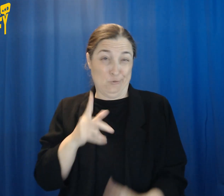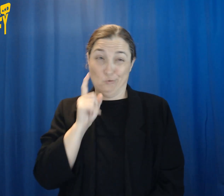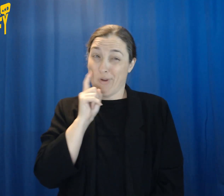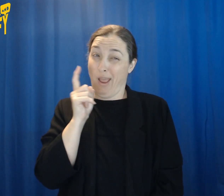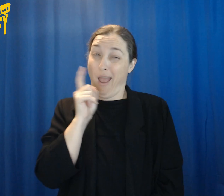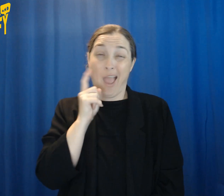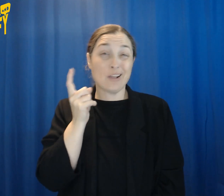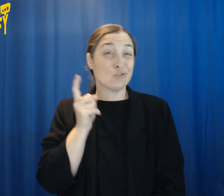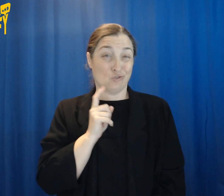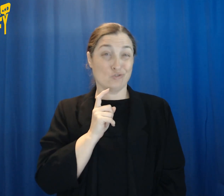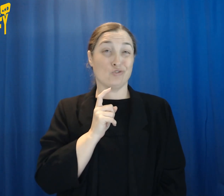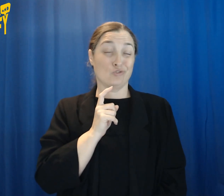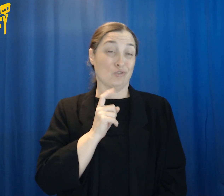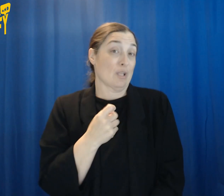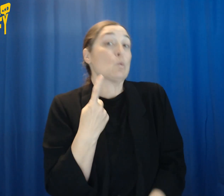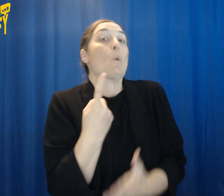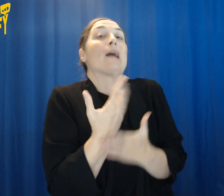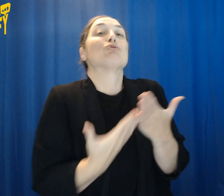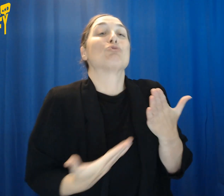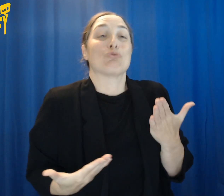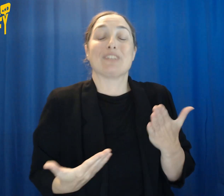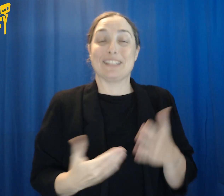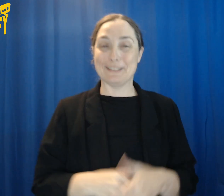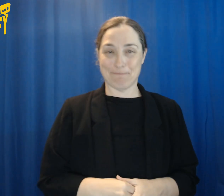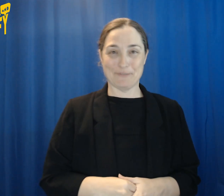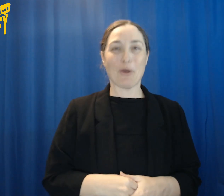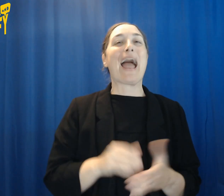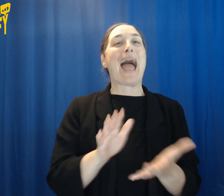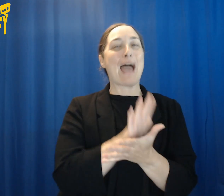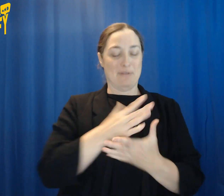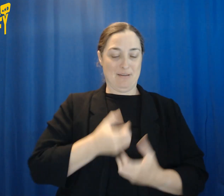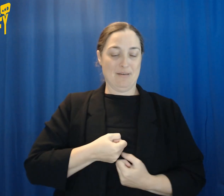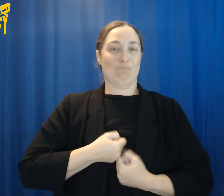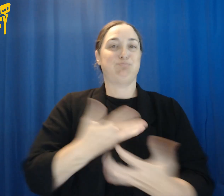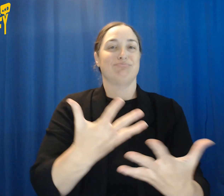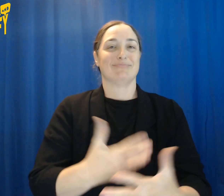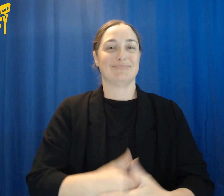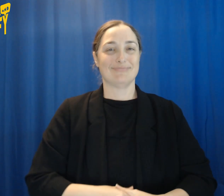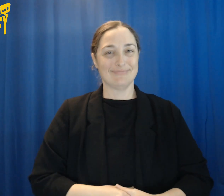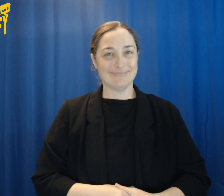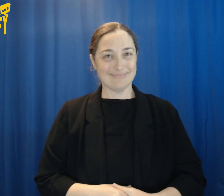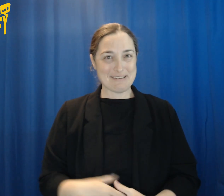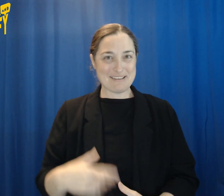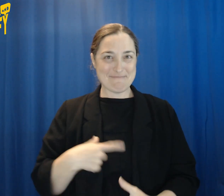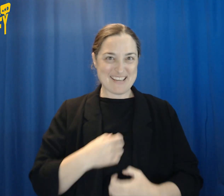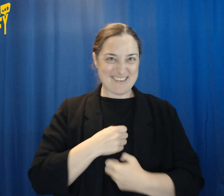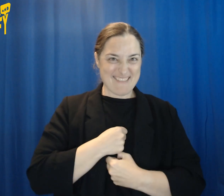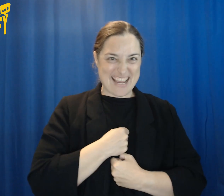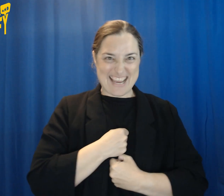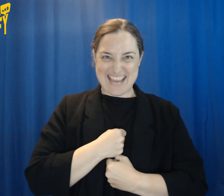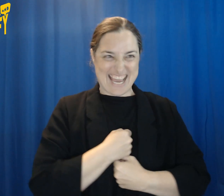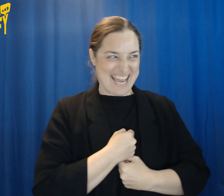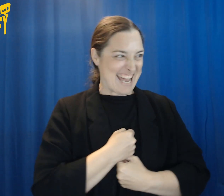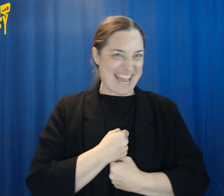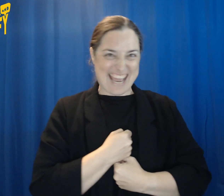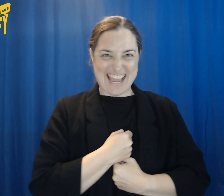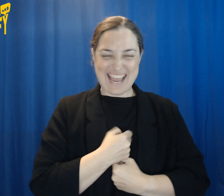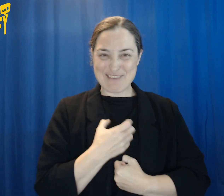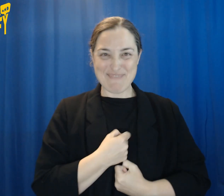That is one of the stories. And I'm glad to get it off my chest because I've been dying to tell someone. And Nick, I got to